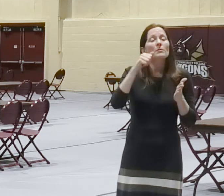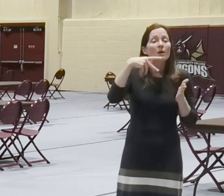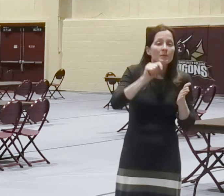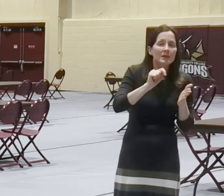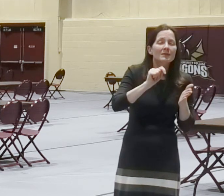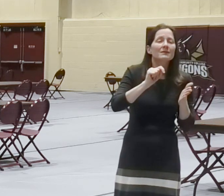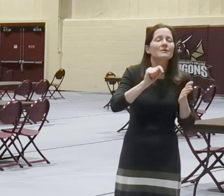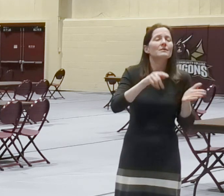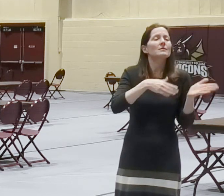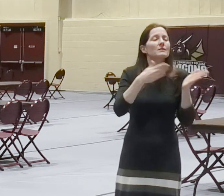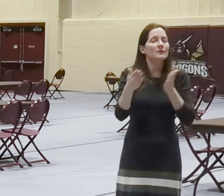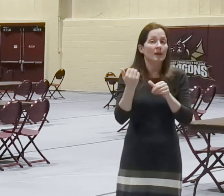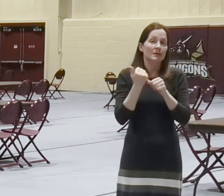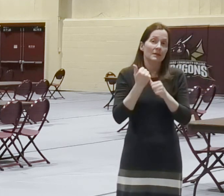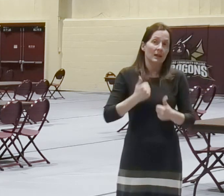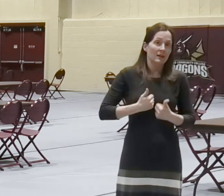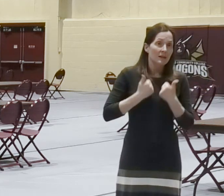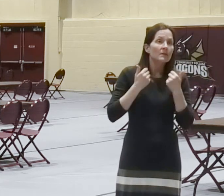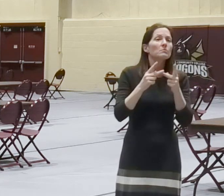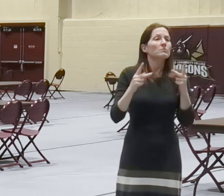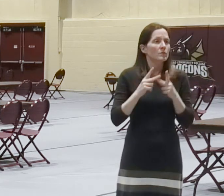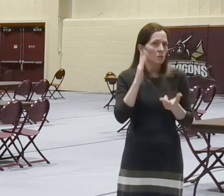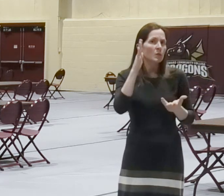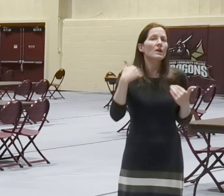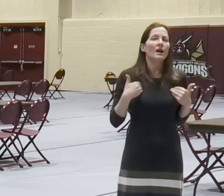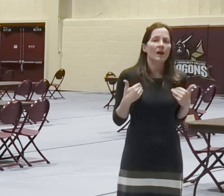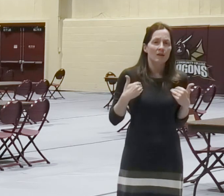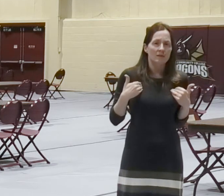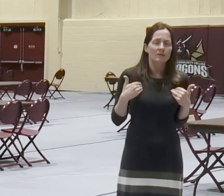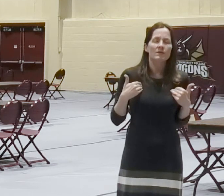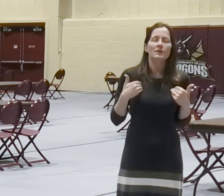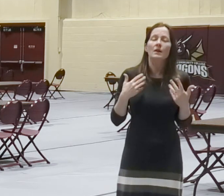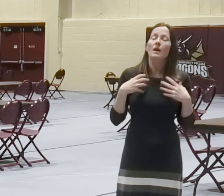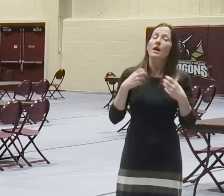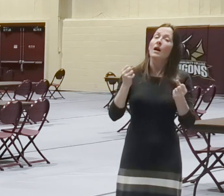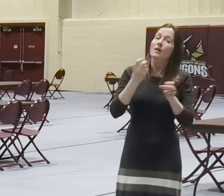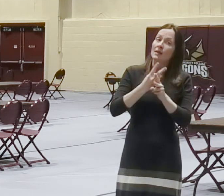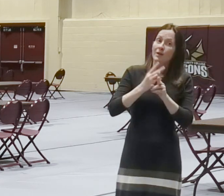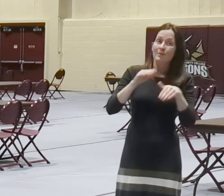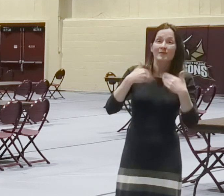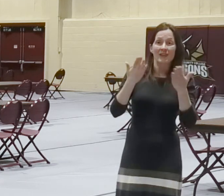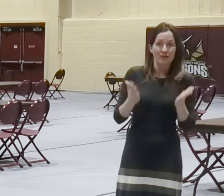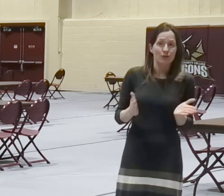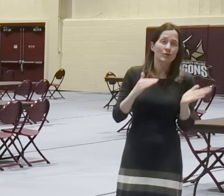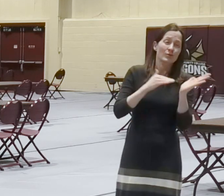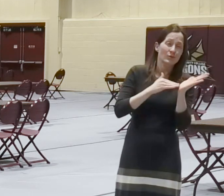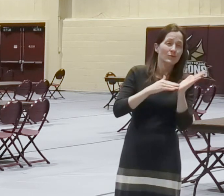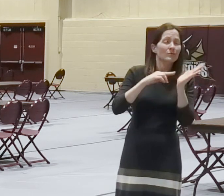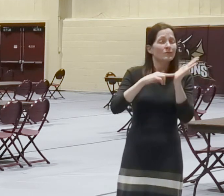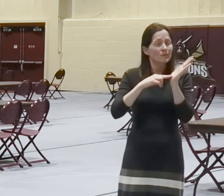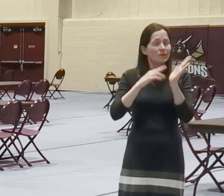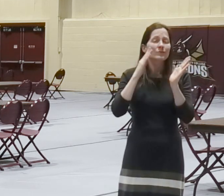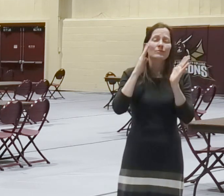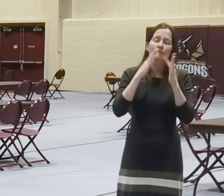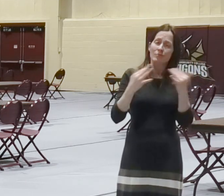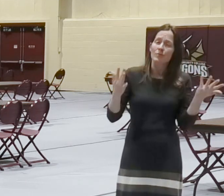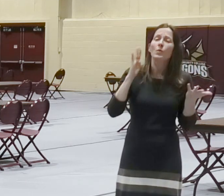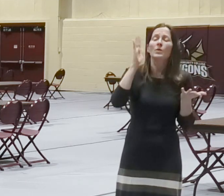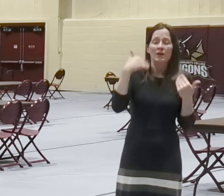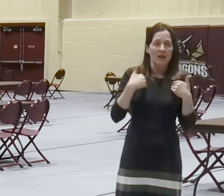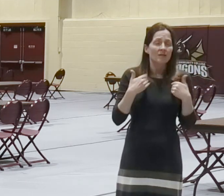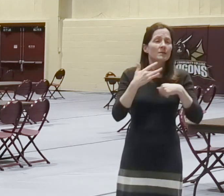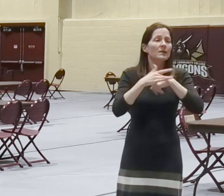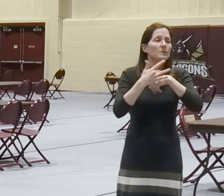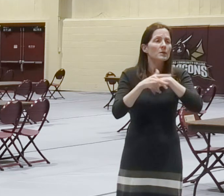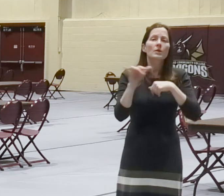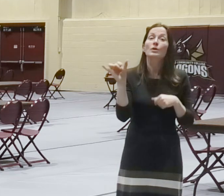our assisted living facilities, healthcare providers, and in our commercial areas.